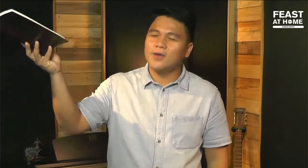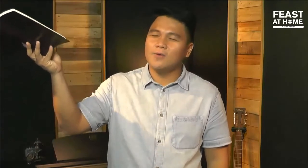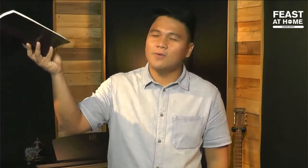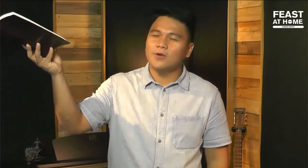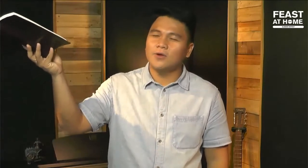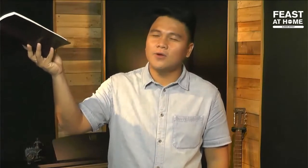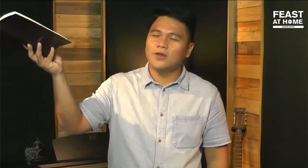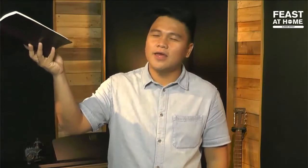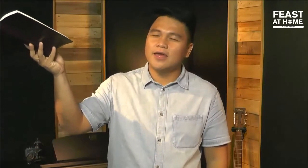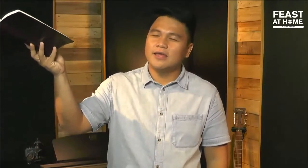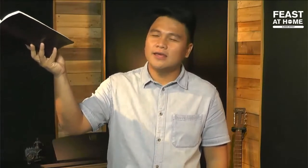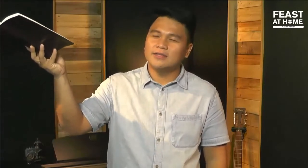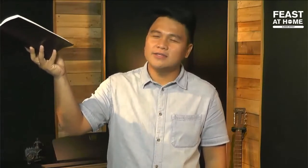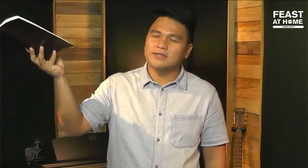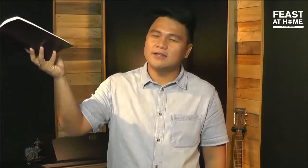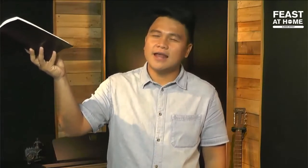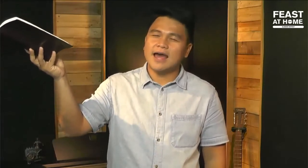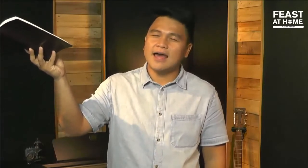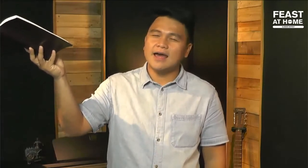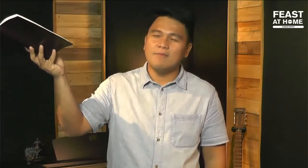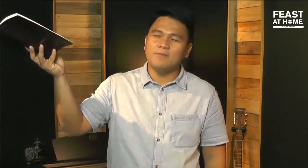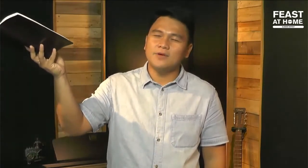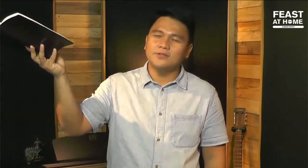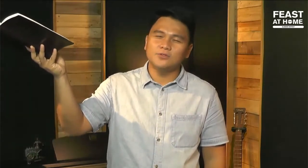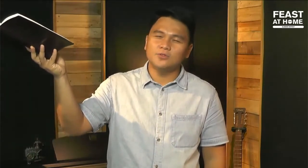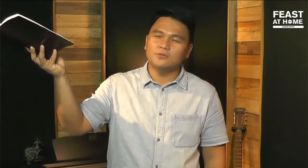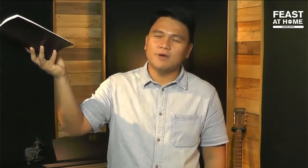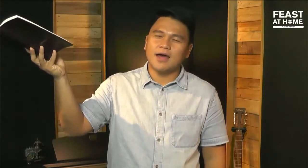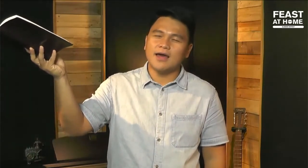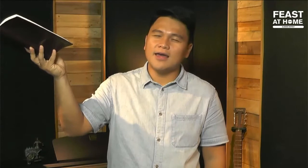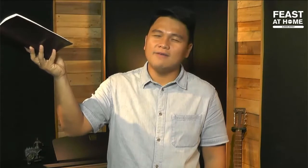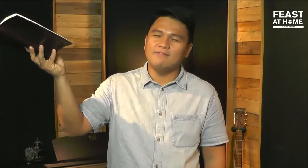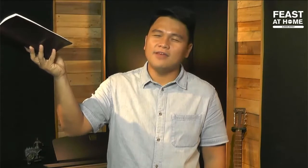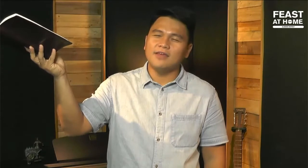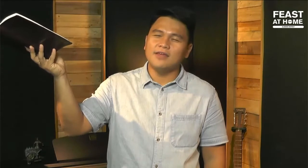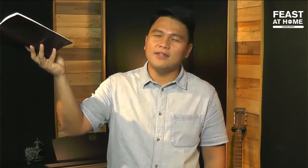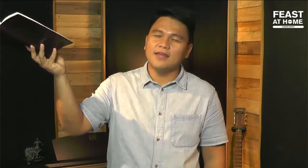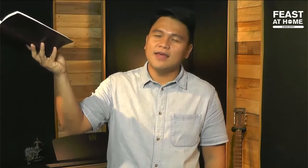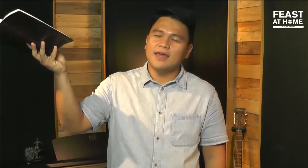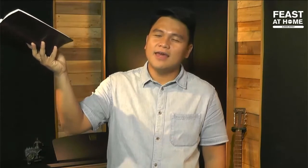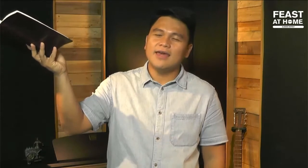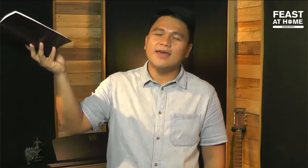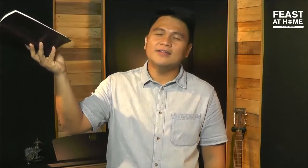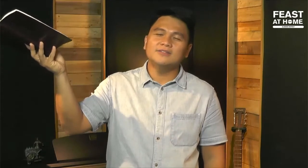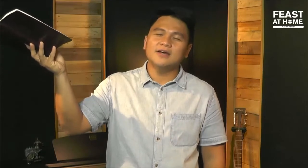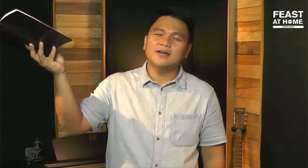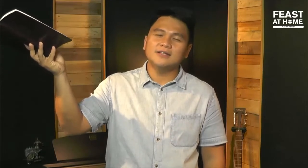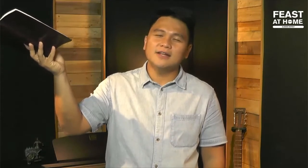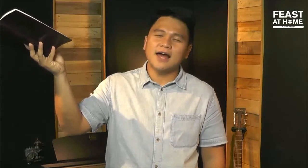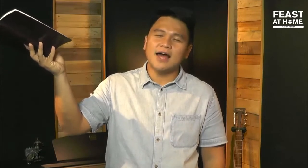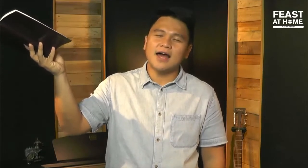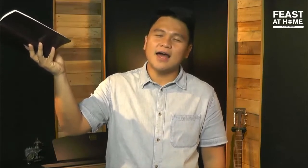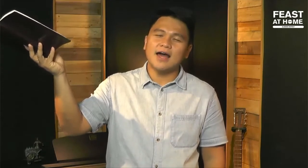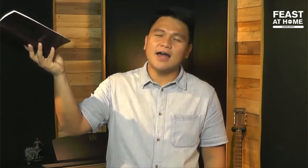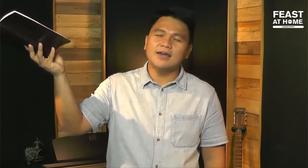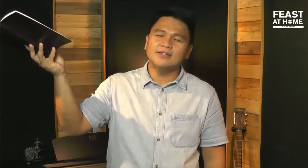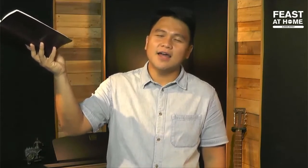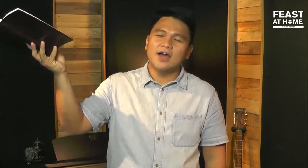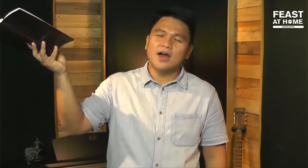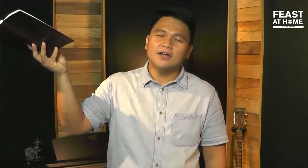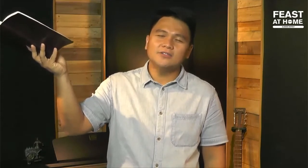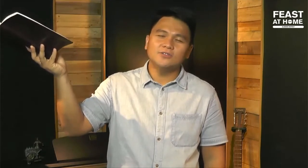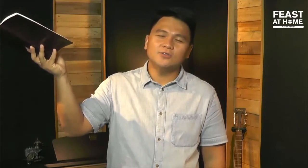Thy word is a lamp unto my feet and a